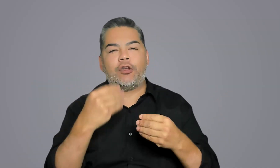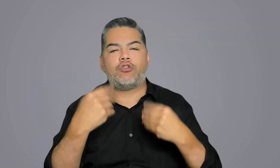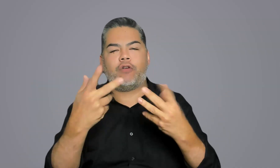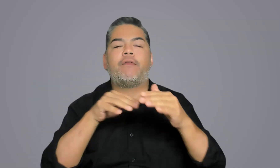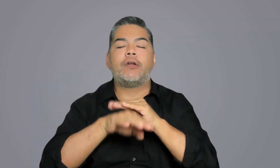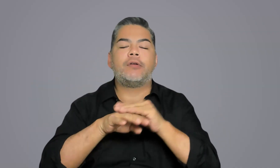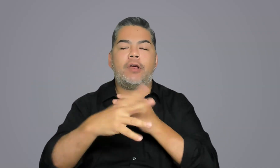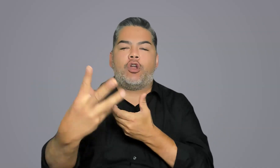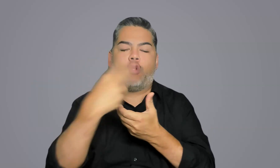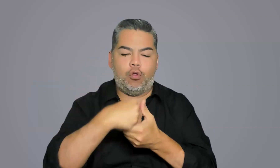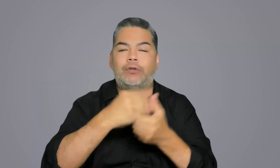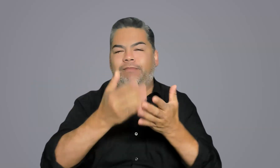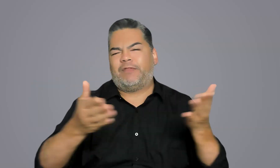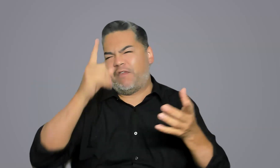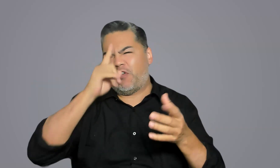everybody.